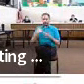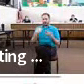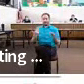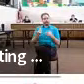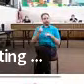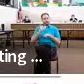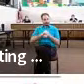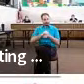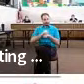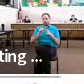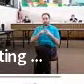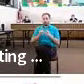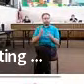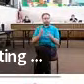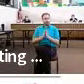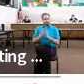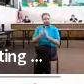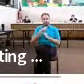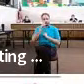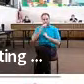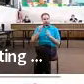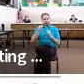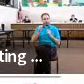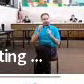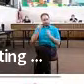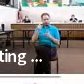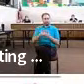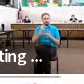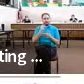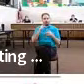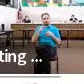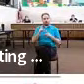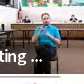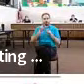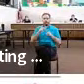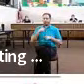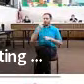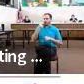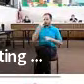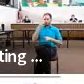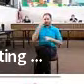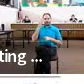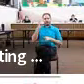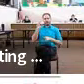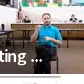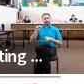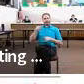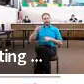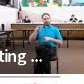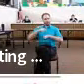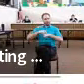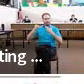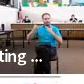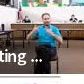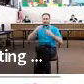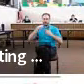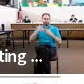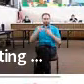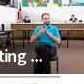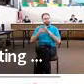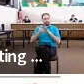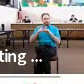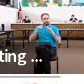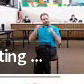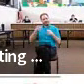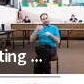tonight respectfully asking that you consider granting the special use permit. We do understand that because of the seeker timeframe, you cannot take action. So we're